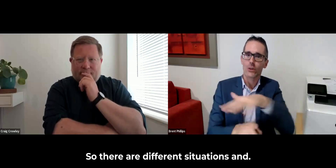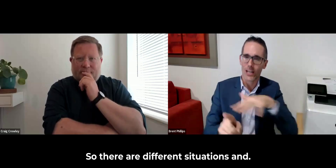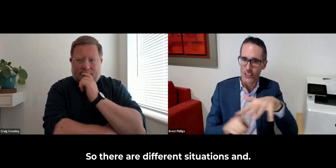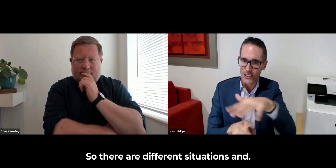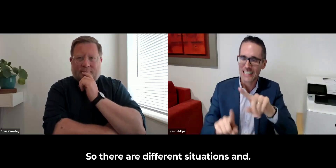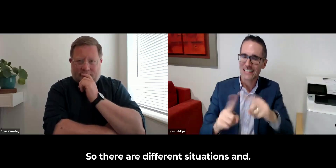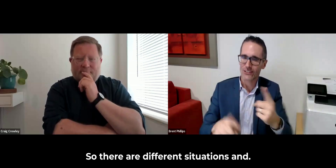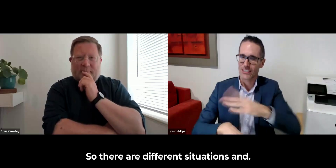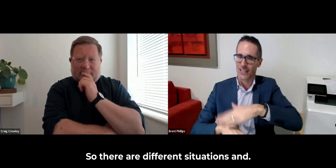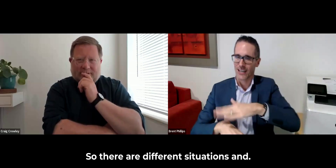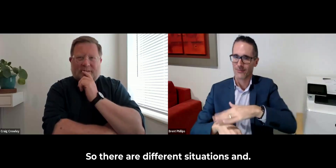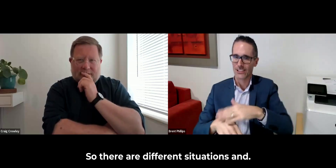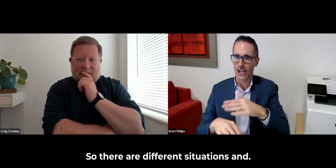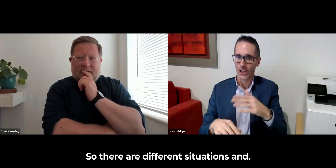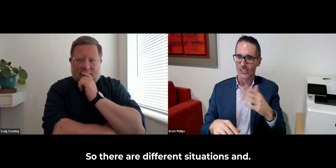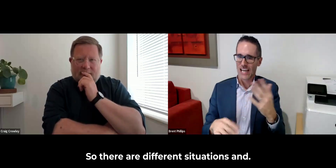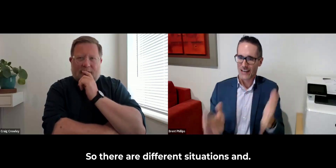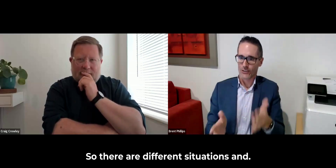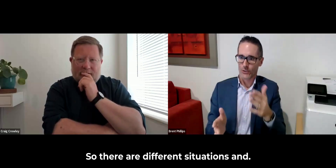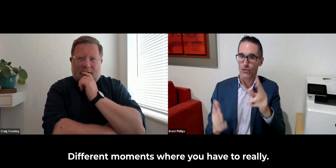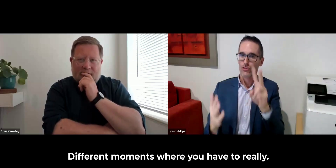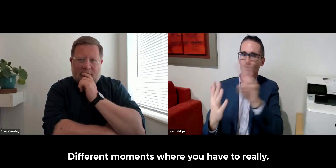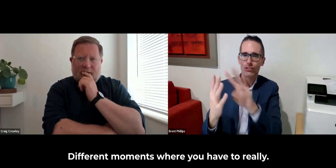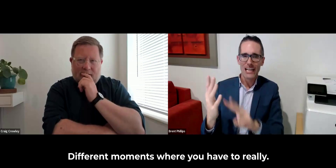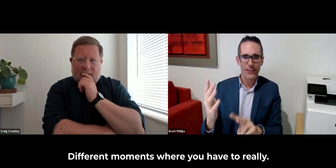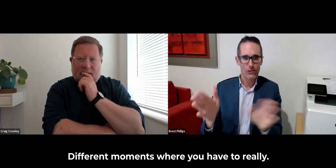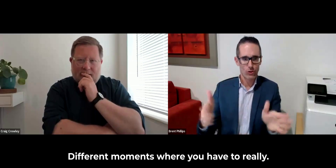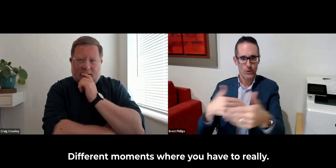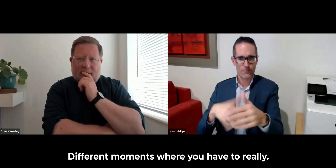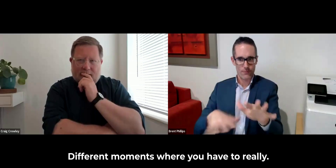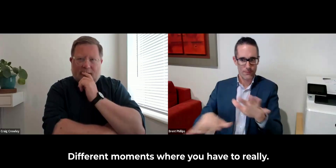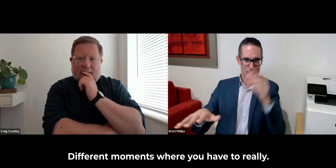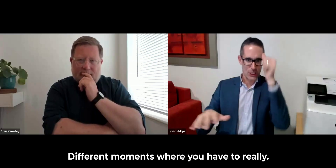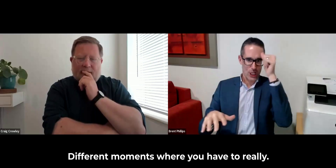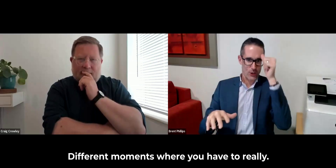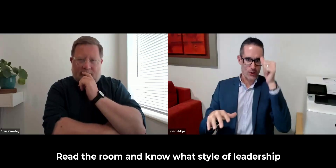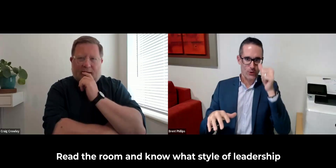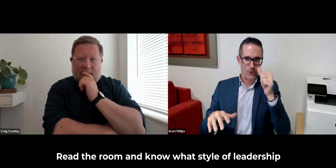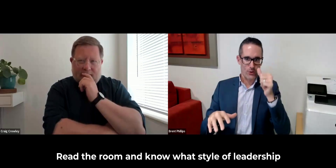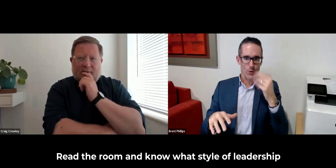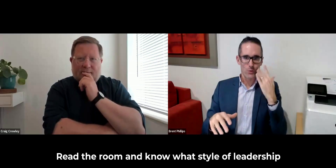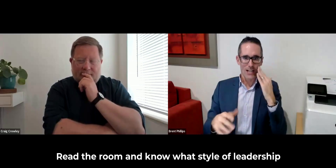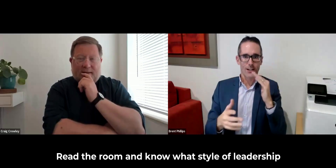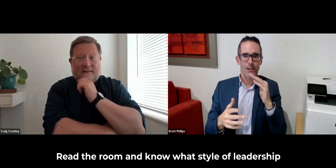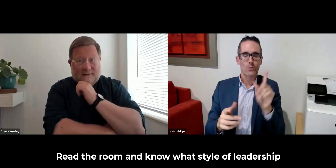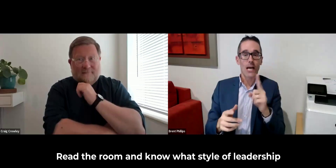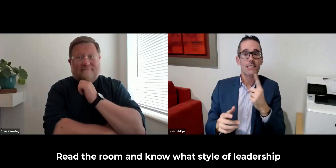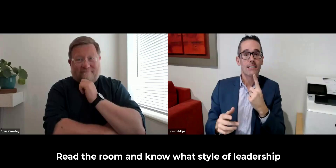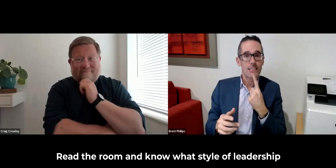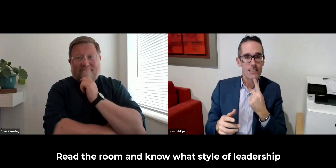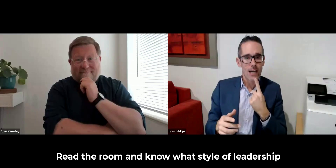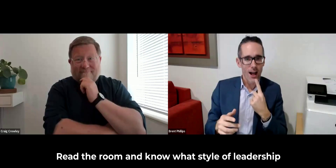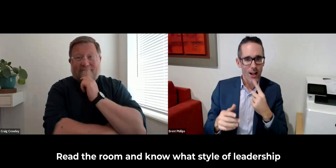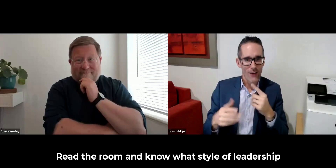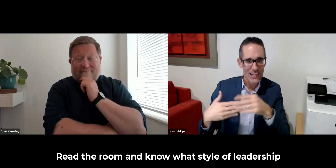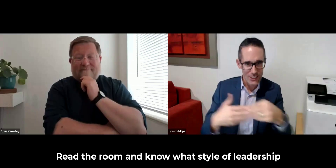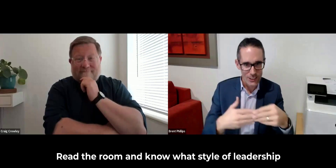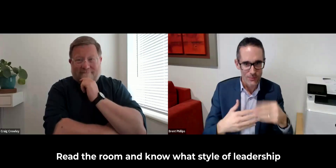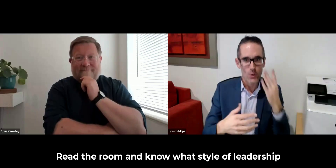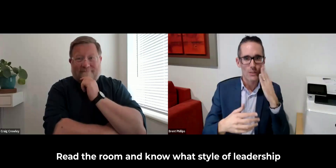are different situations and different moments where you have to really read the room and know what